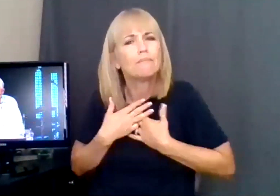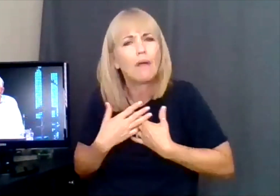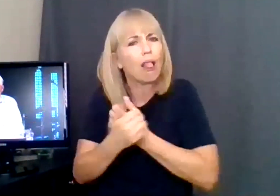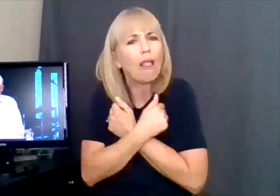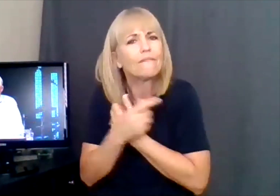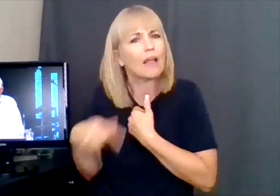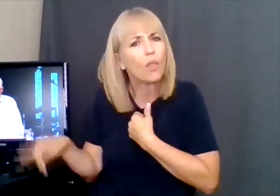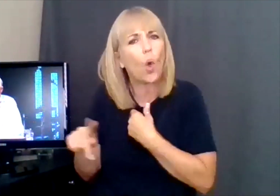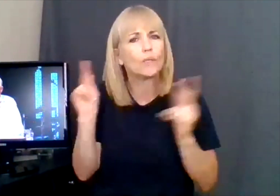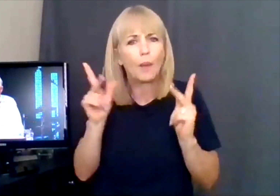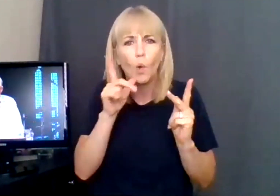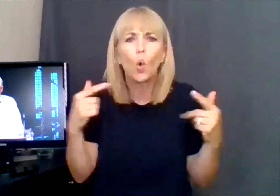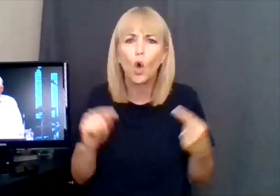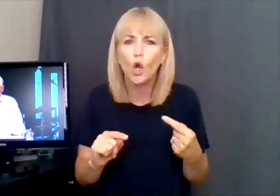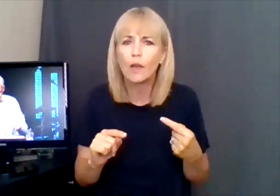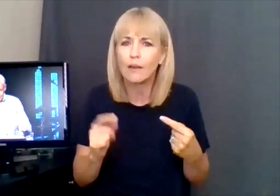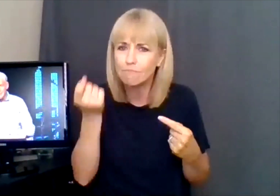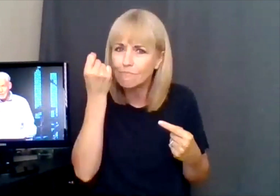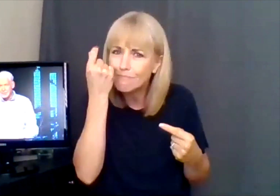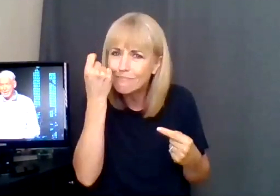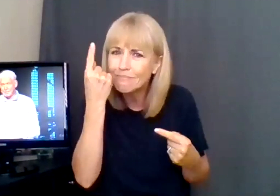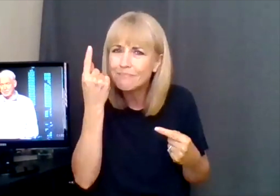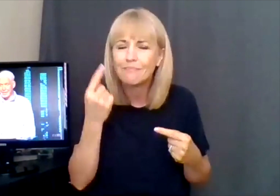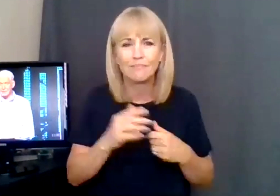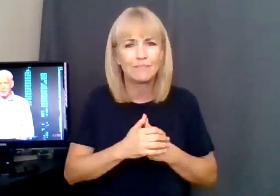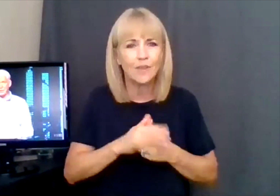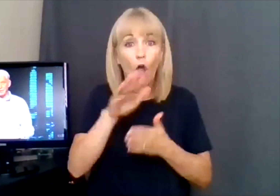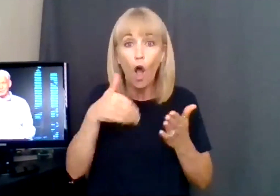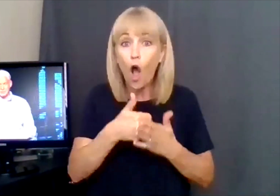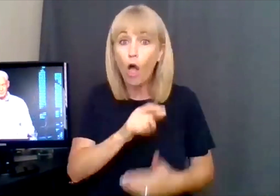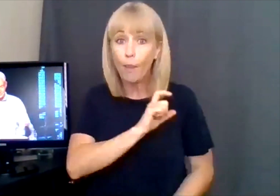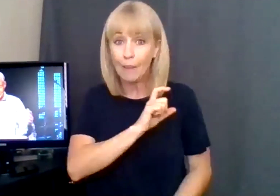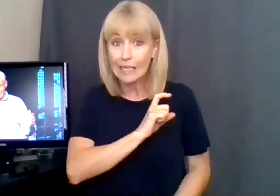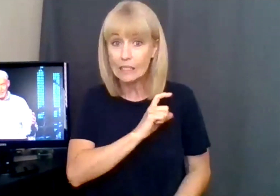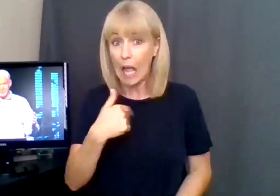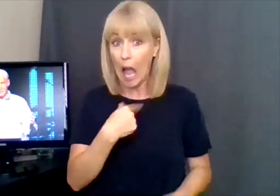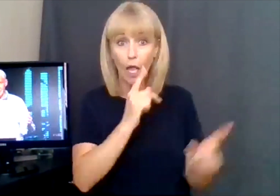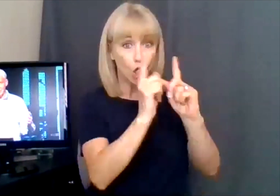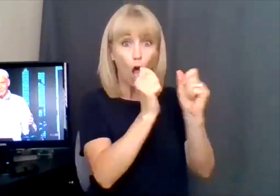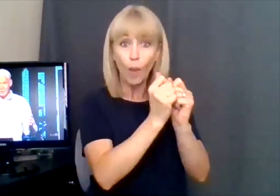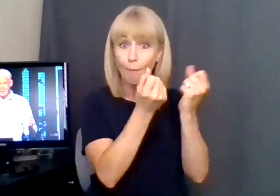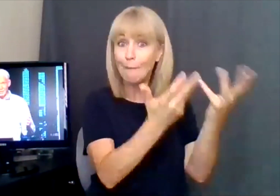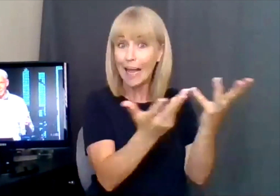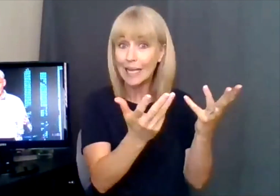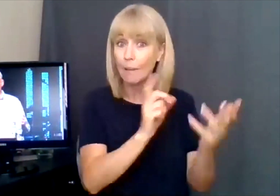are hurting right now. Every police officer that I've spoken to in the past few